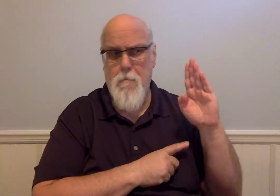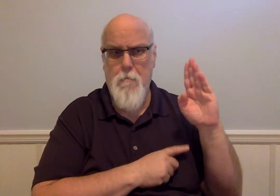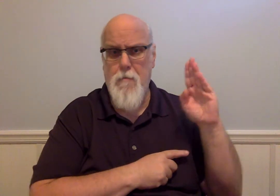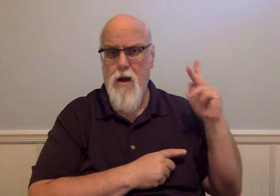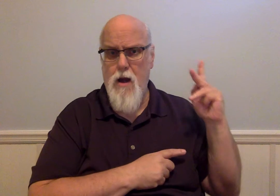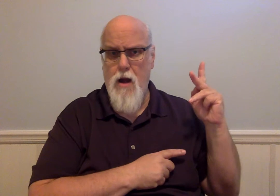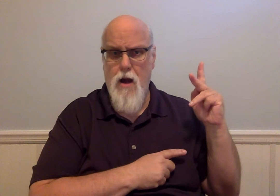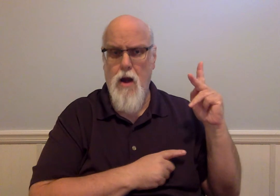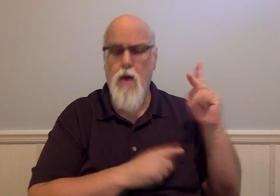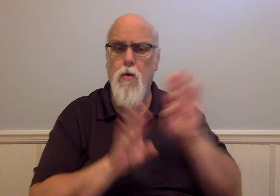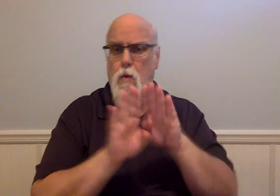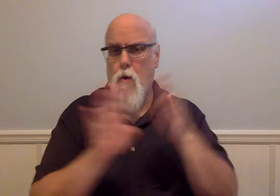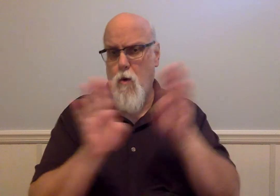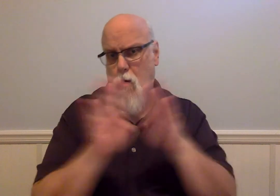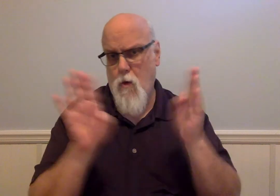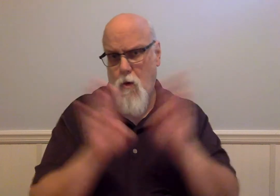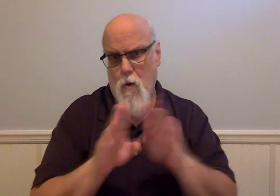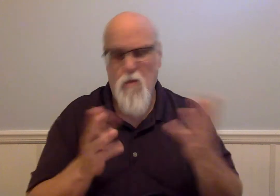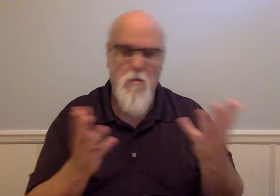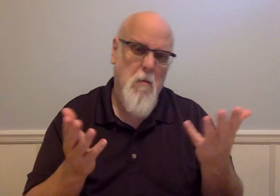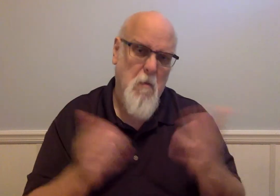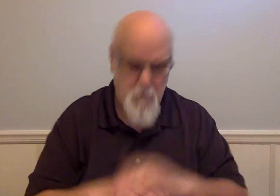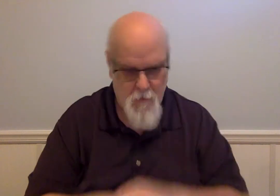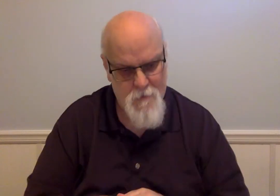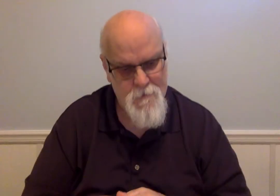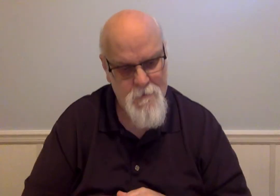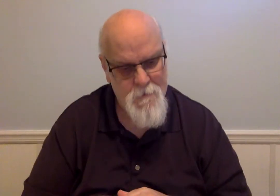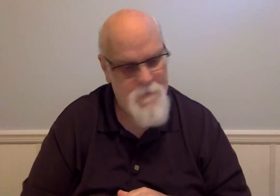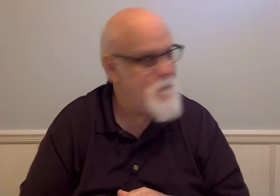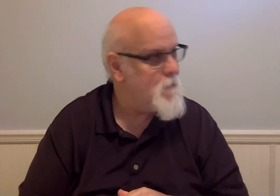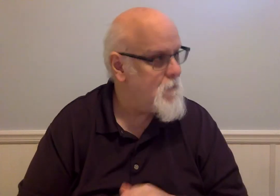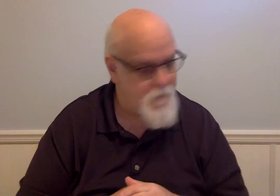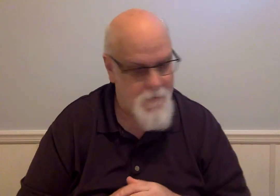you can do back, B-C-K, coming back towards you and then sign door.